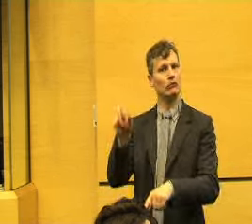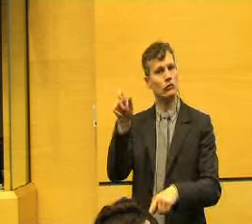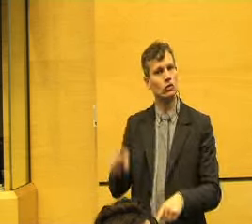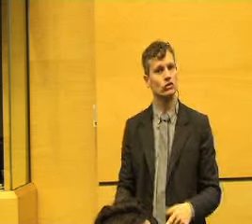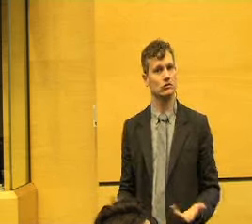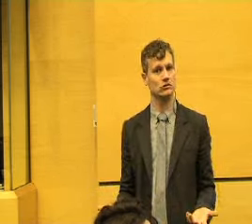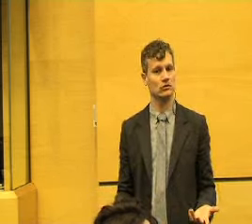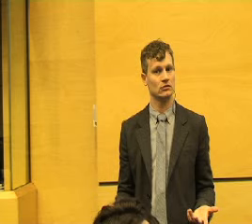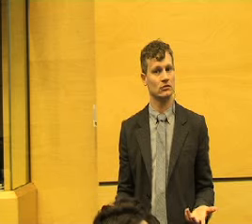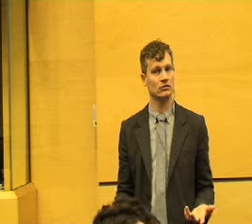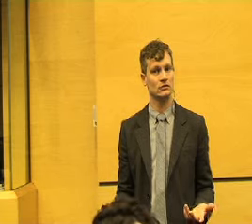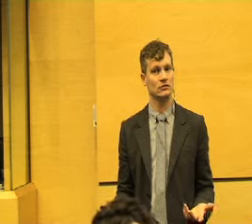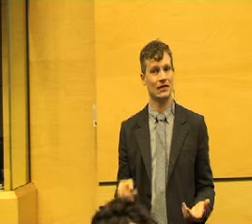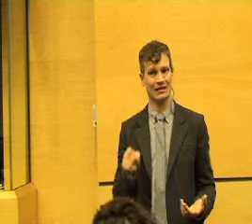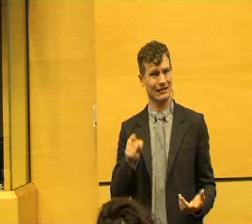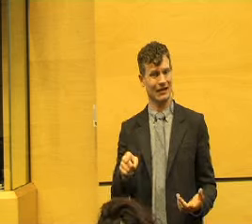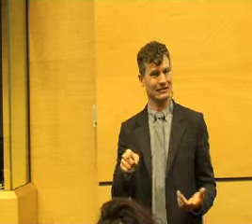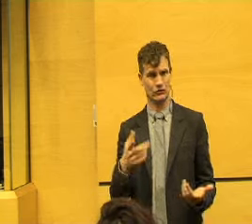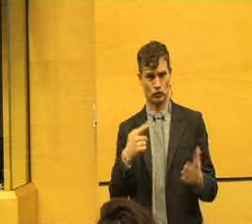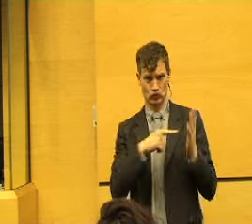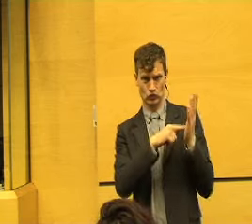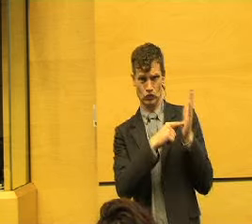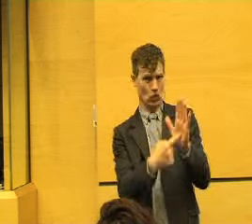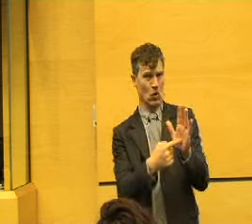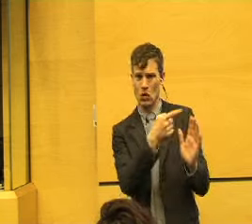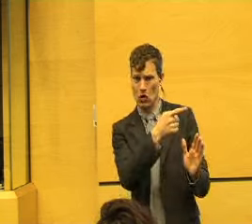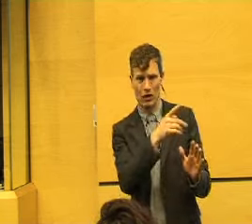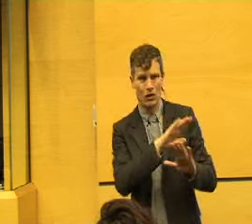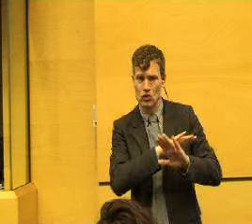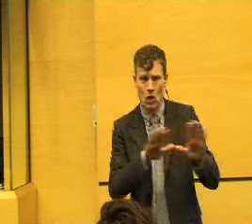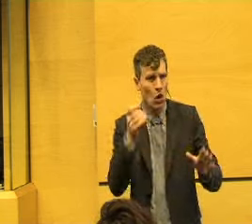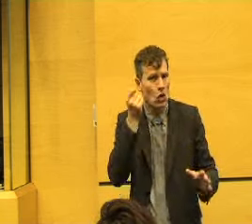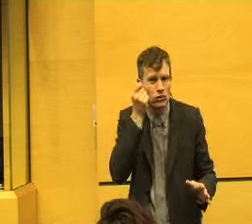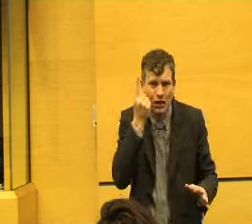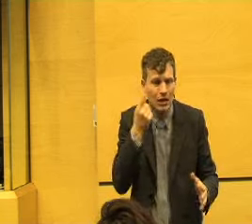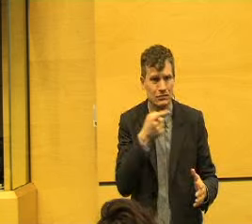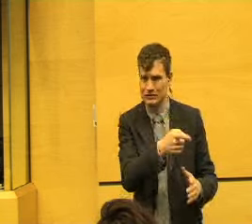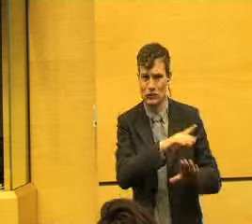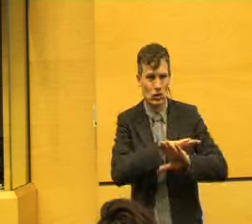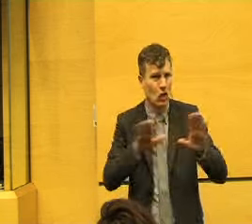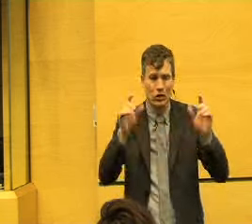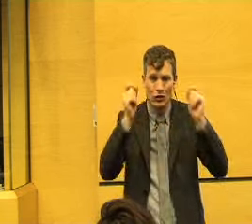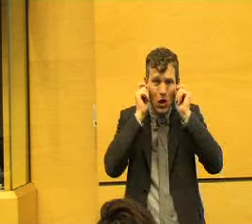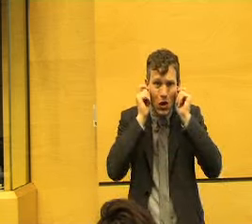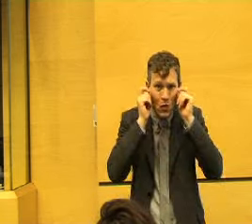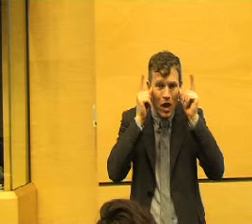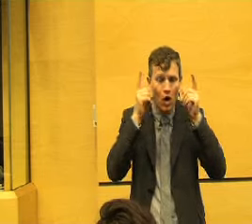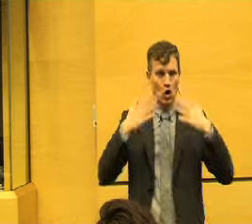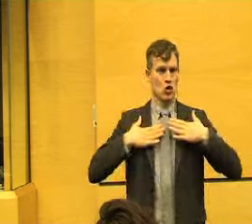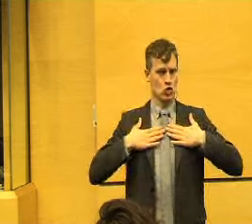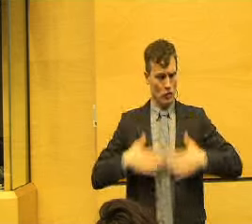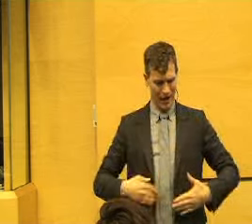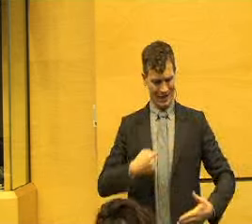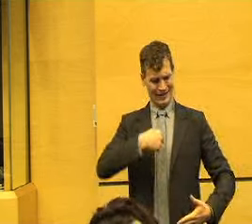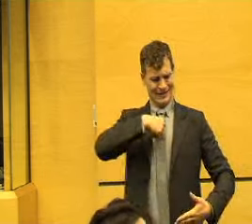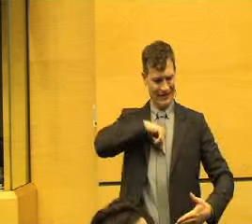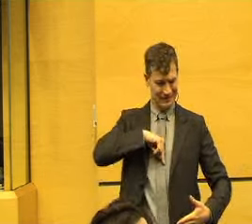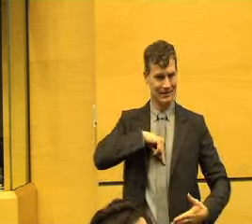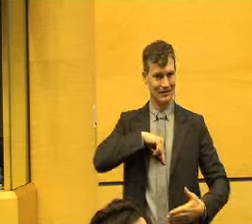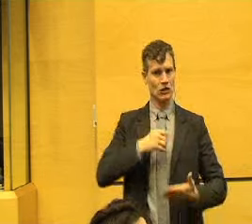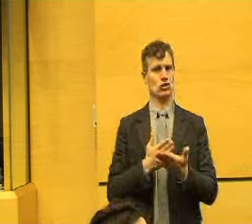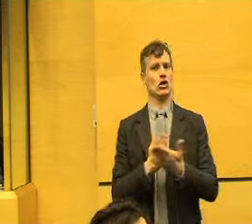Such an act reflects a lack of knowledge and understanding, as well as the lack of awareness of the human dignity and the rights of persons